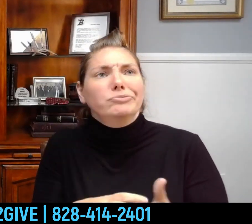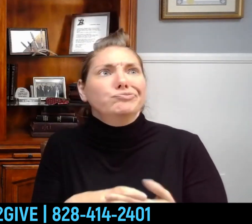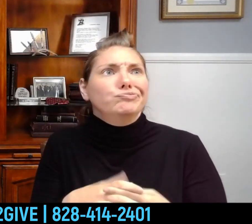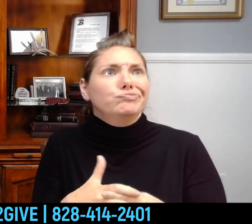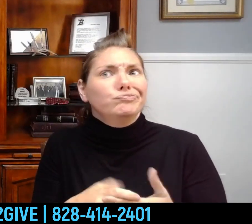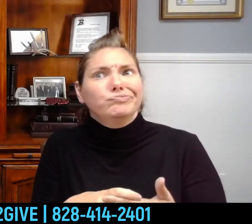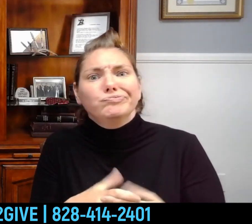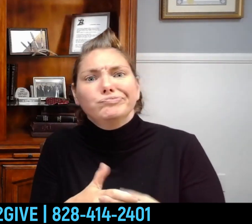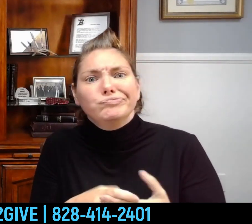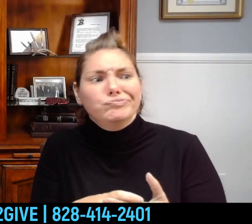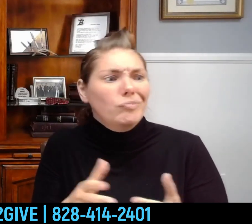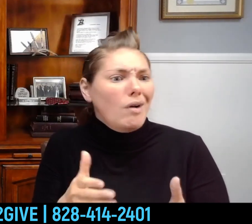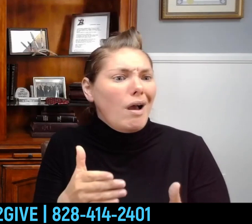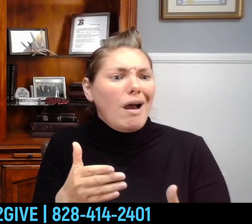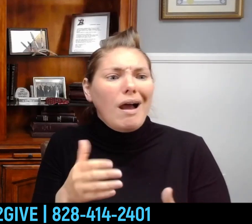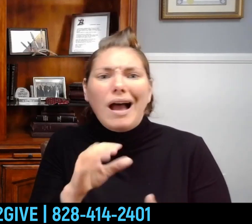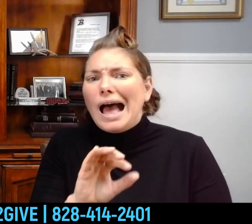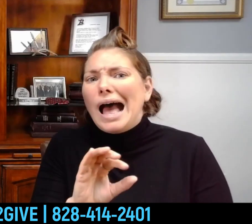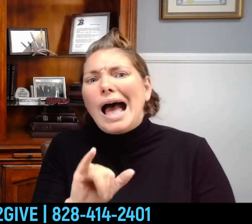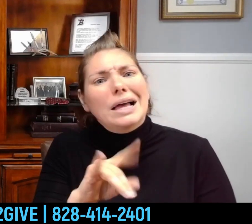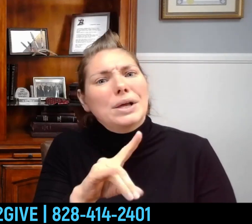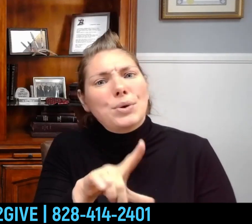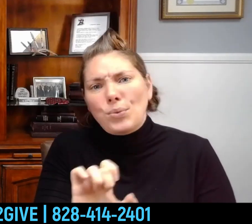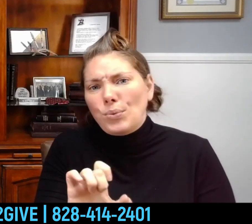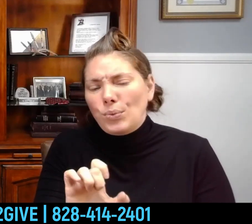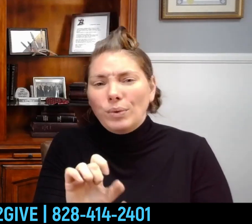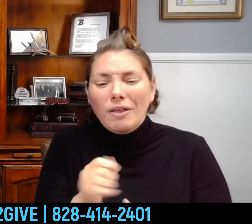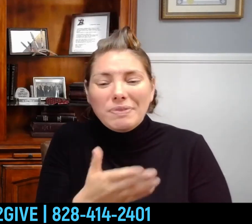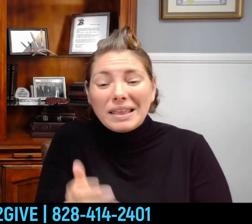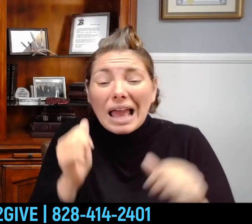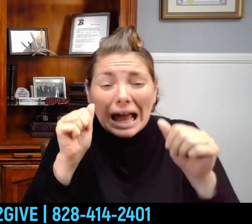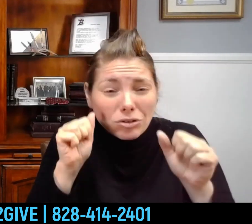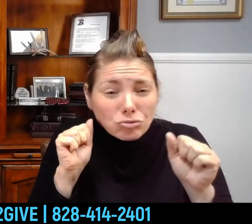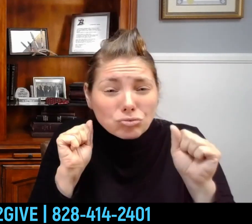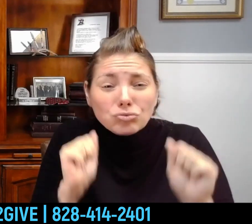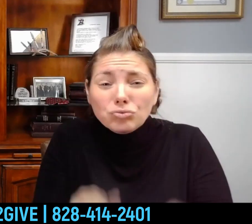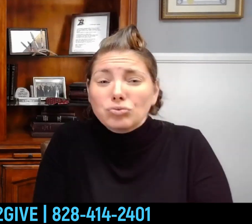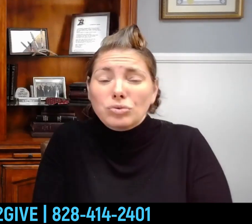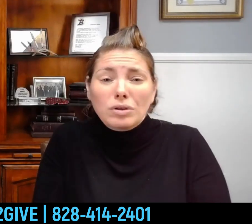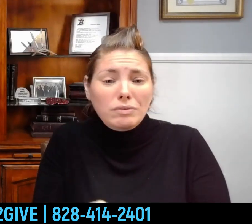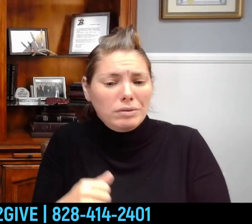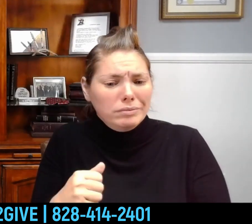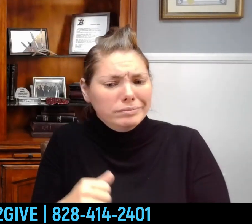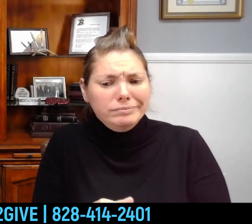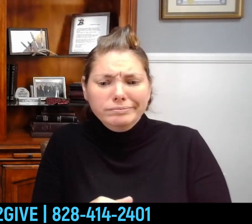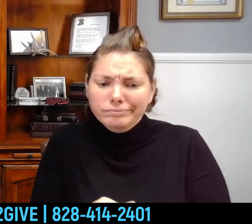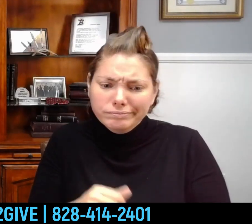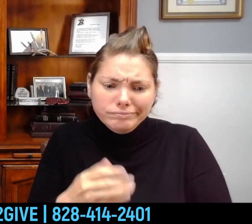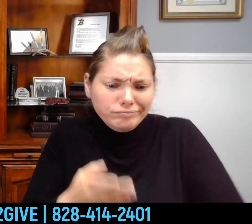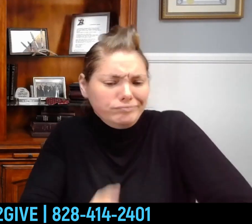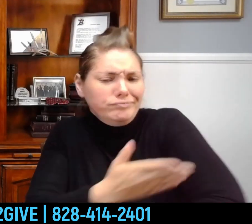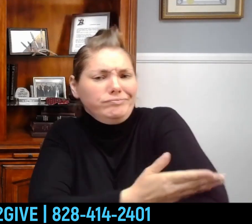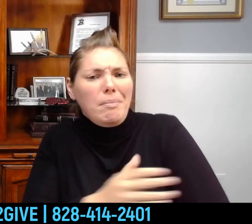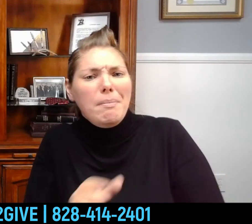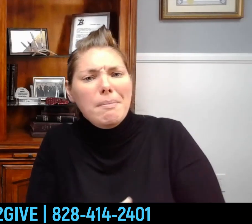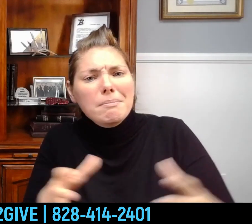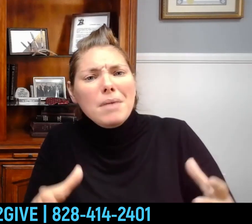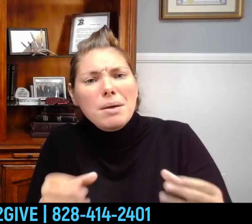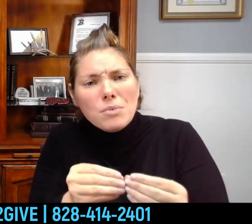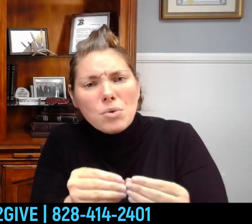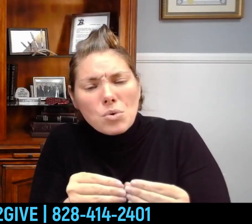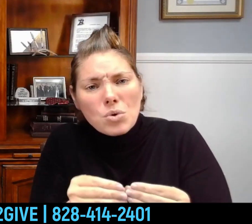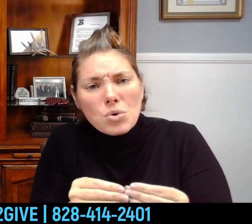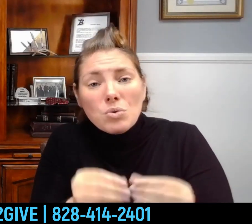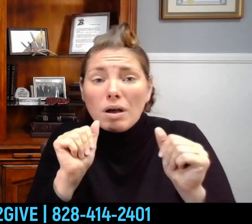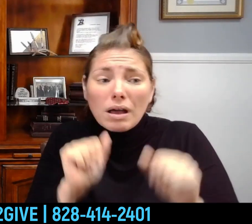an abundance of things that I could have made so much more progress in my life.